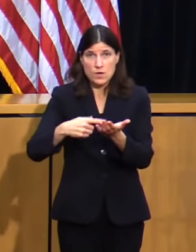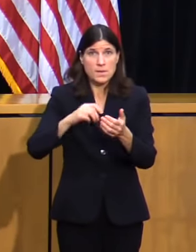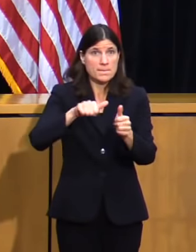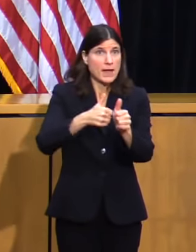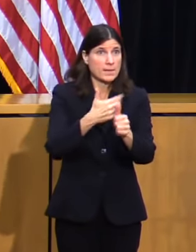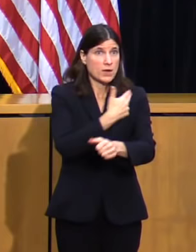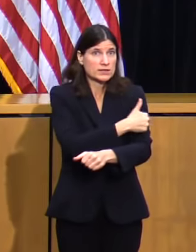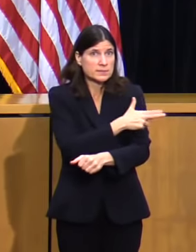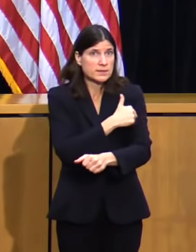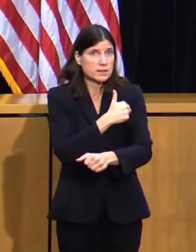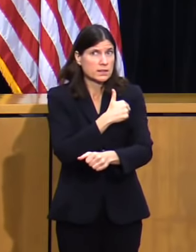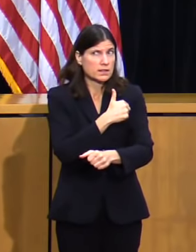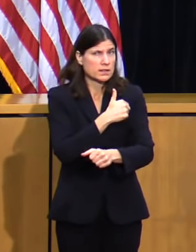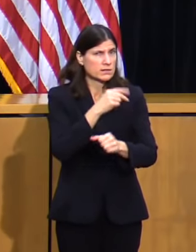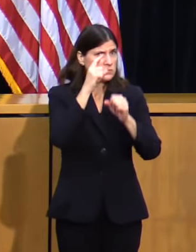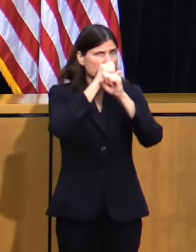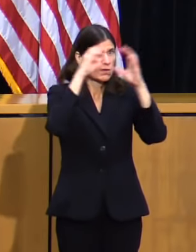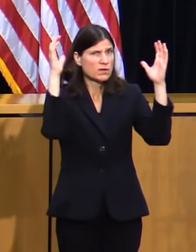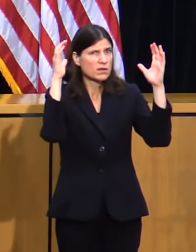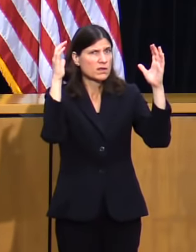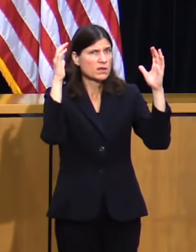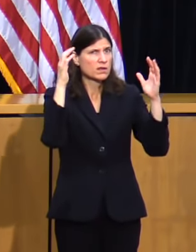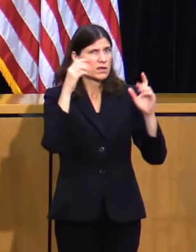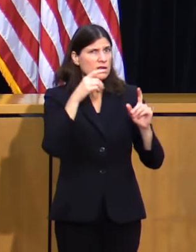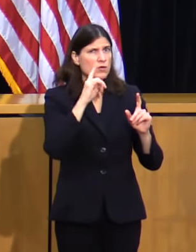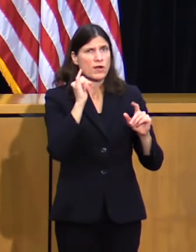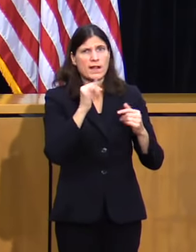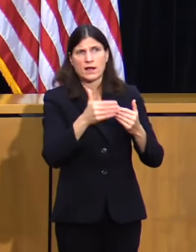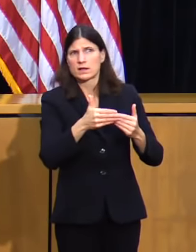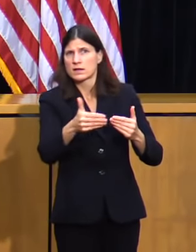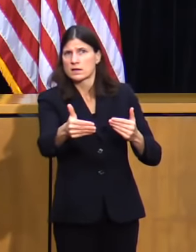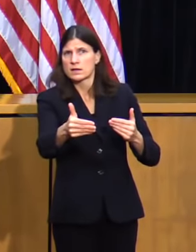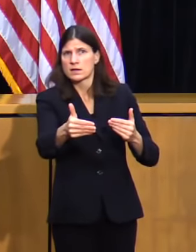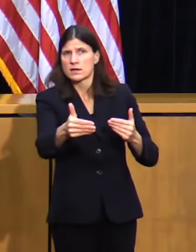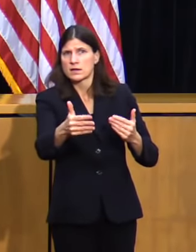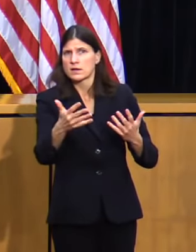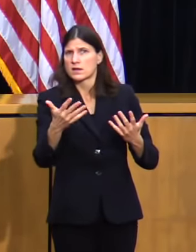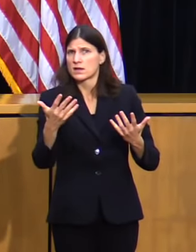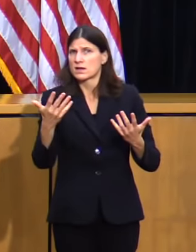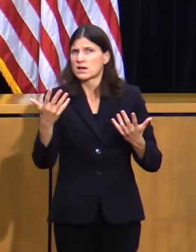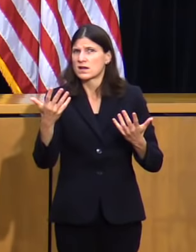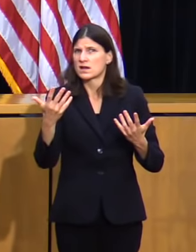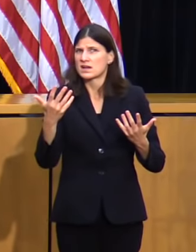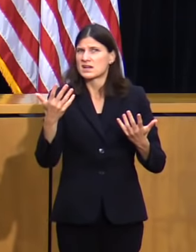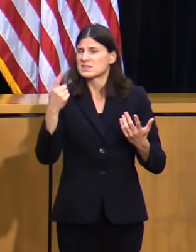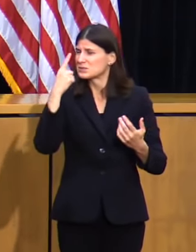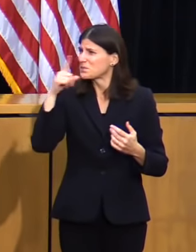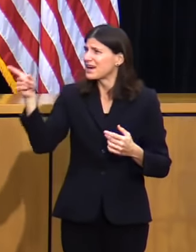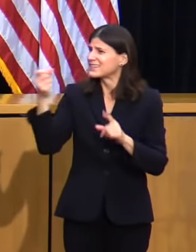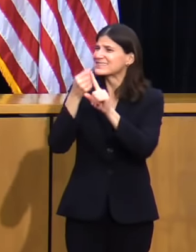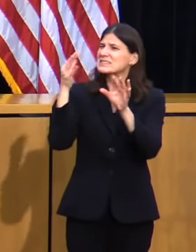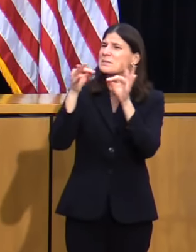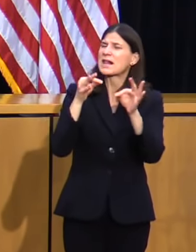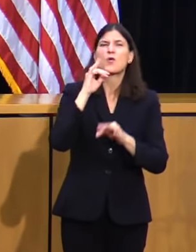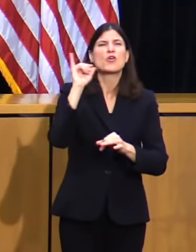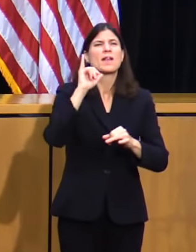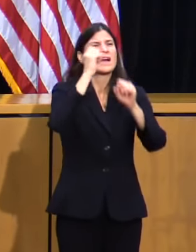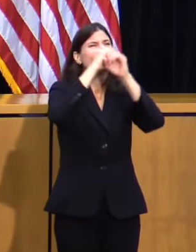of capacity below the 100 or 90-something percent. Do you want to speak to that?